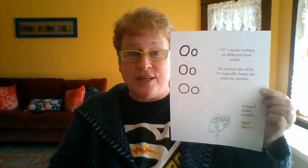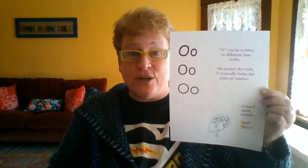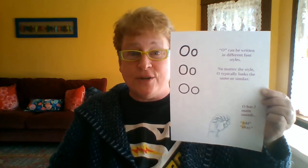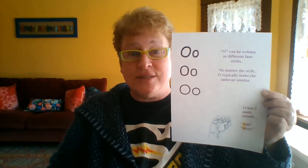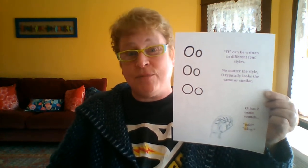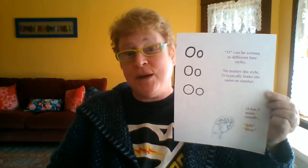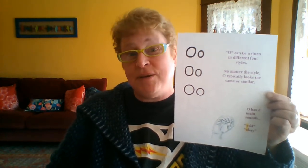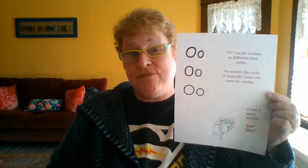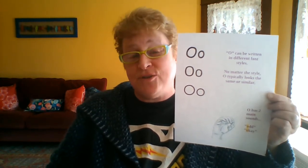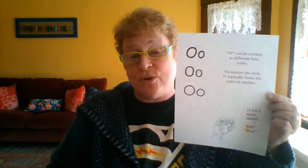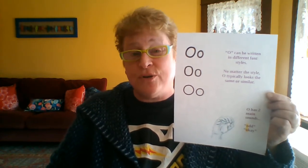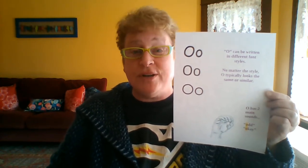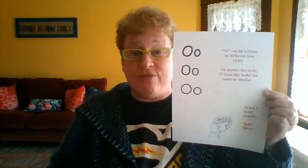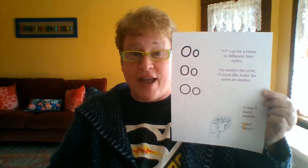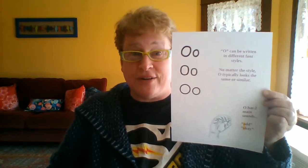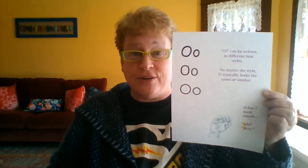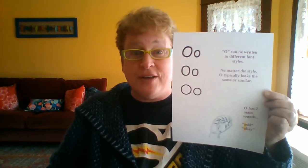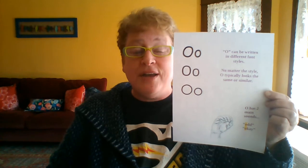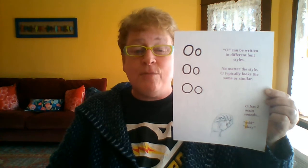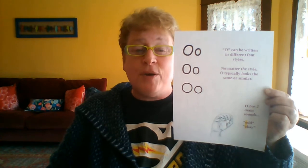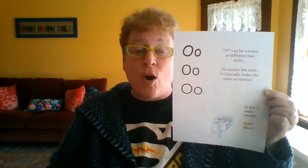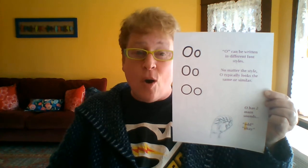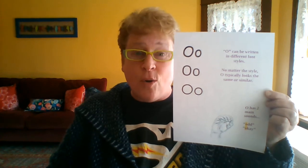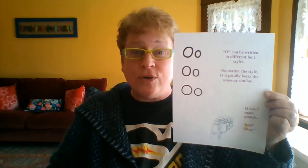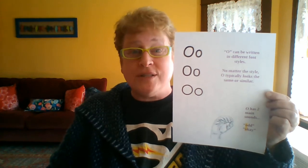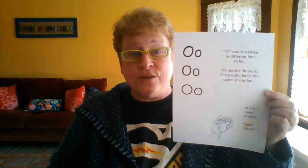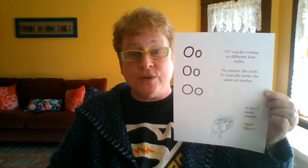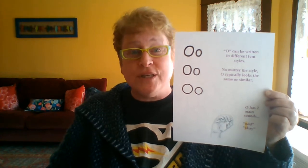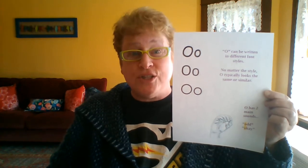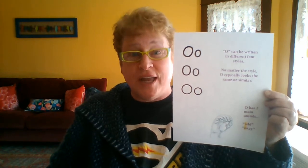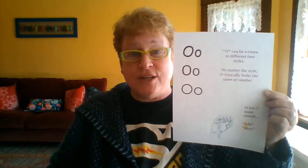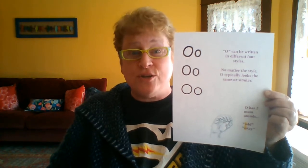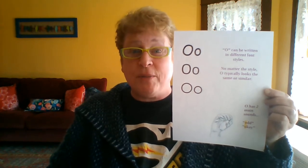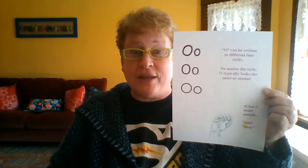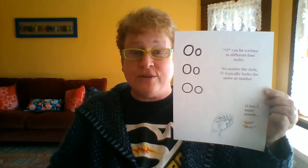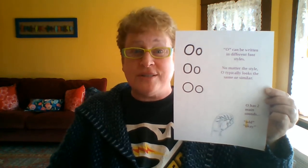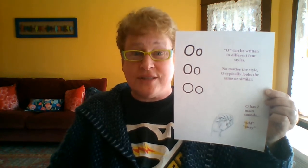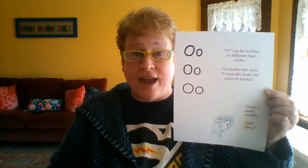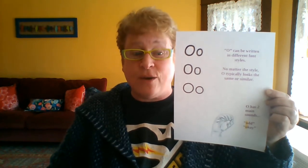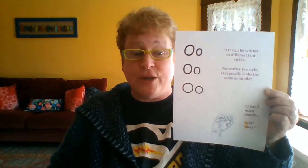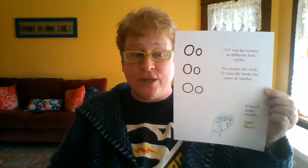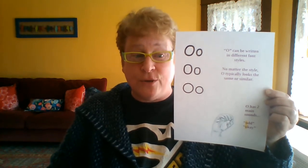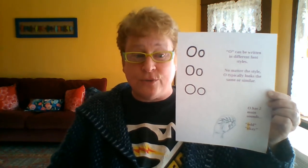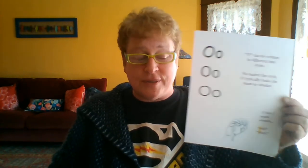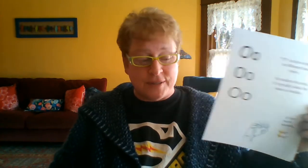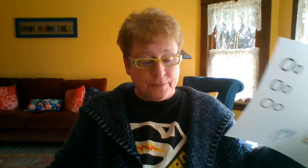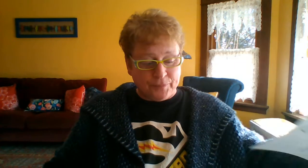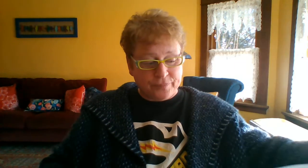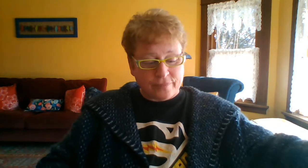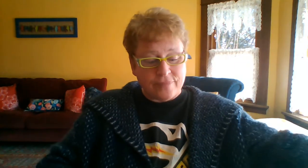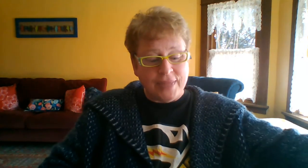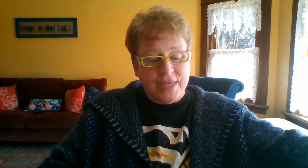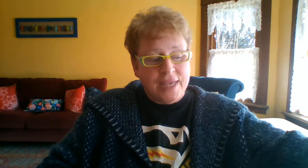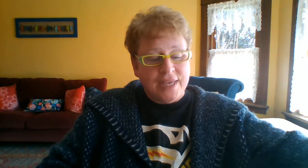skinnier, some might be shorter and fatter, but O doesn't really change no matter the style we use.